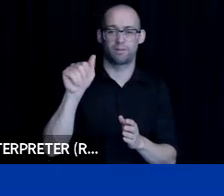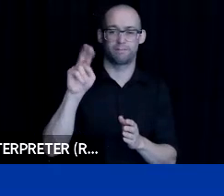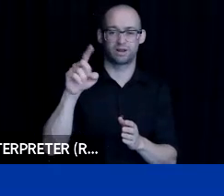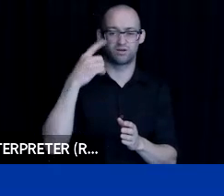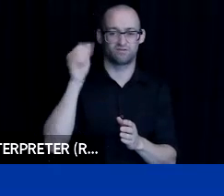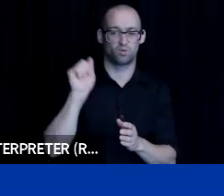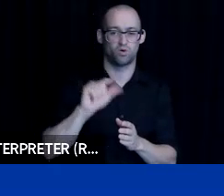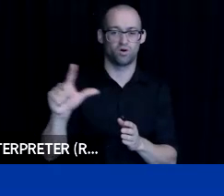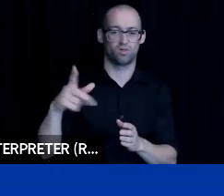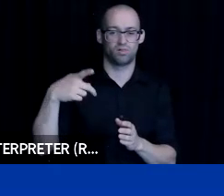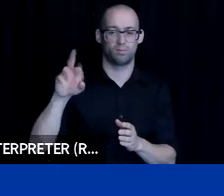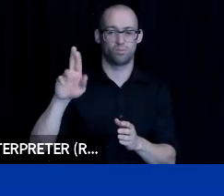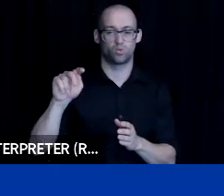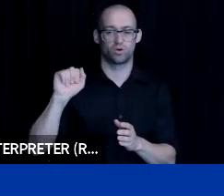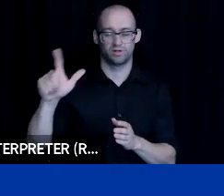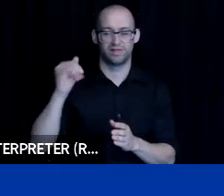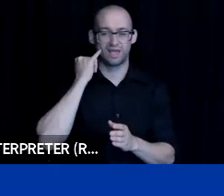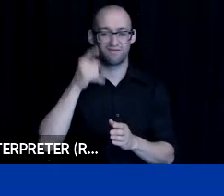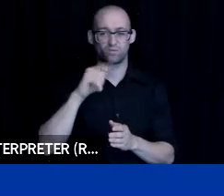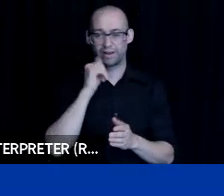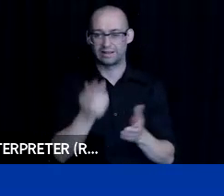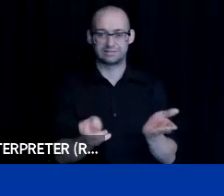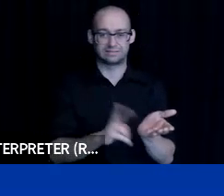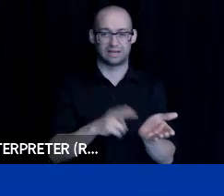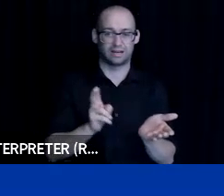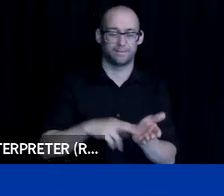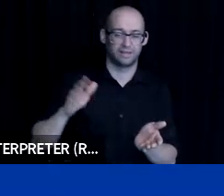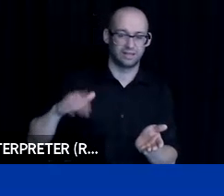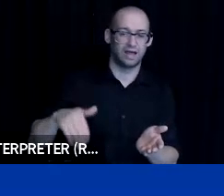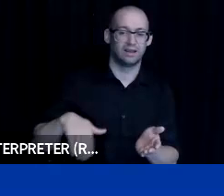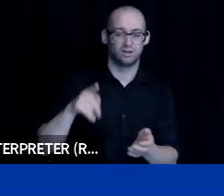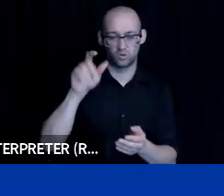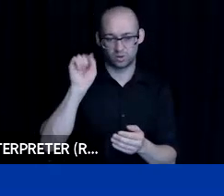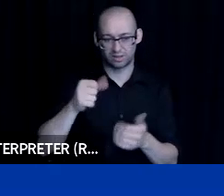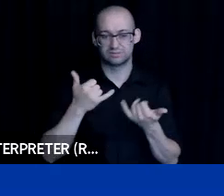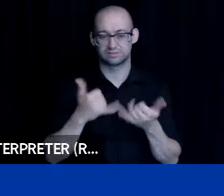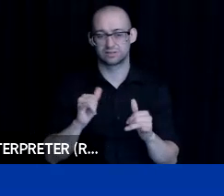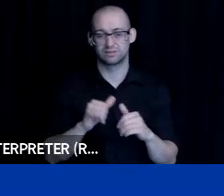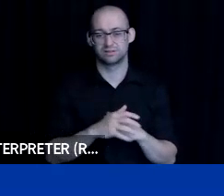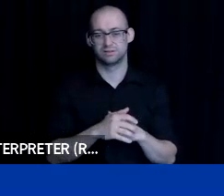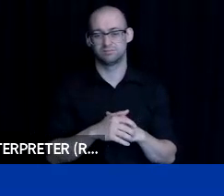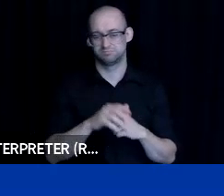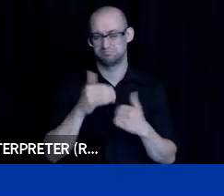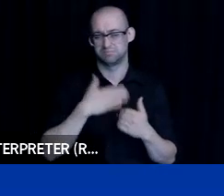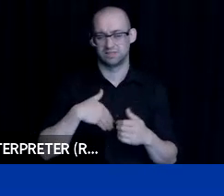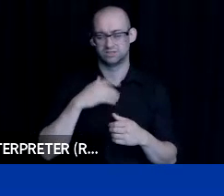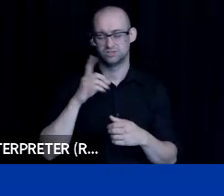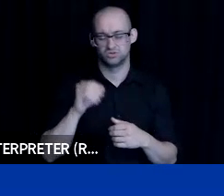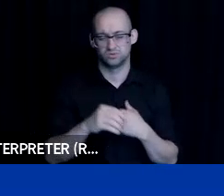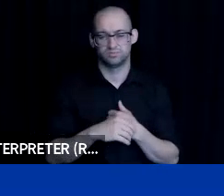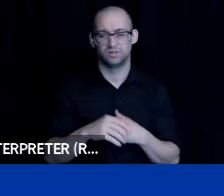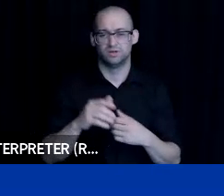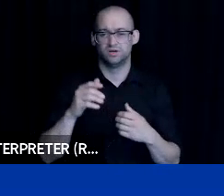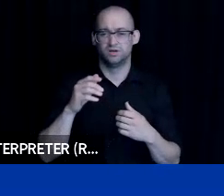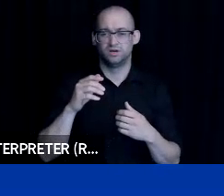can look for that. If you haven't signed up for our newsletters on the Broadband for All website, please do sign up for that, because more than